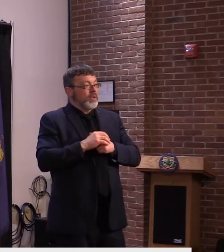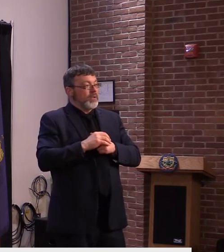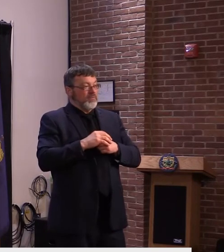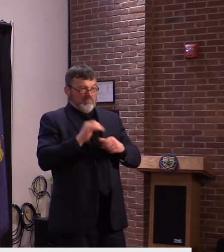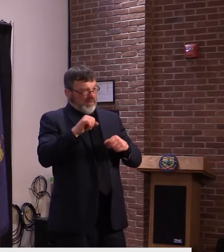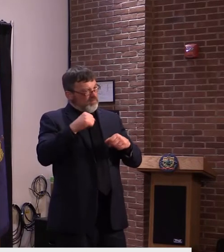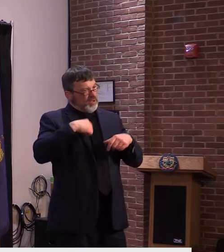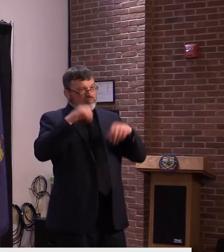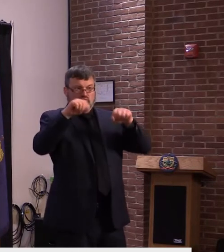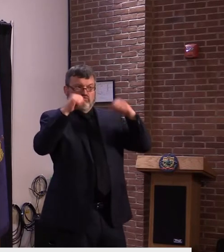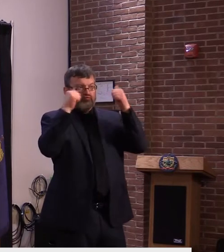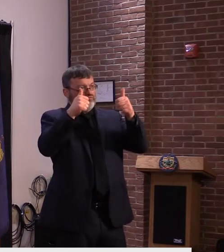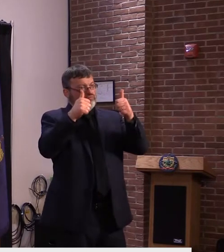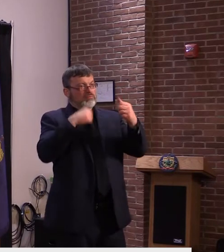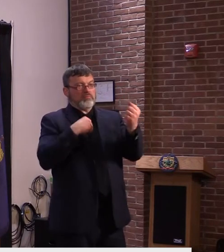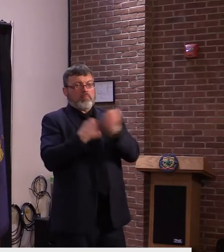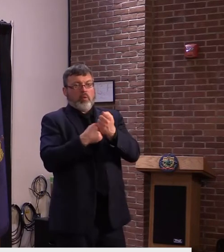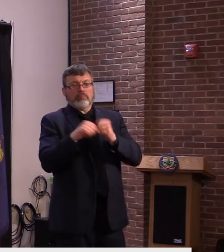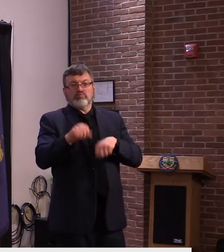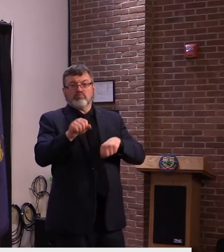that.